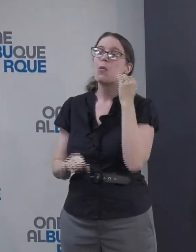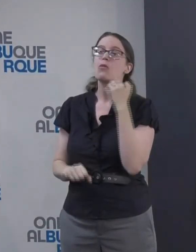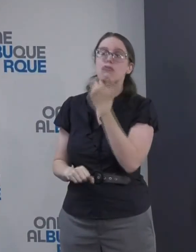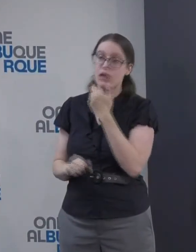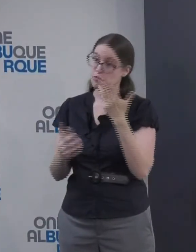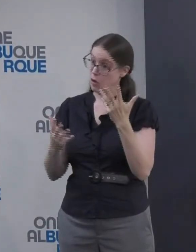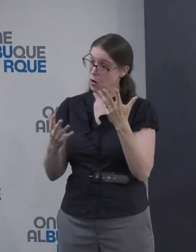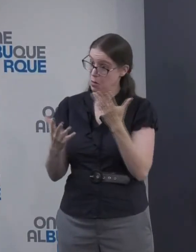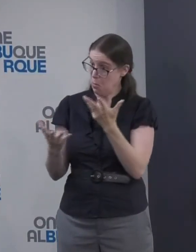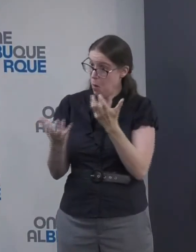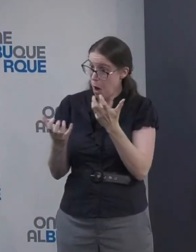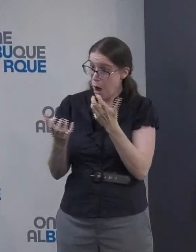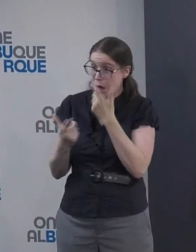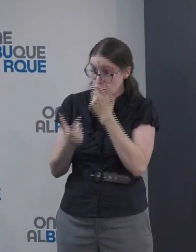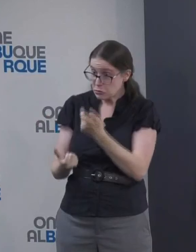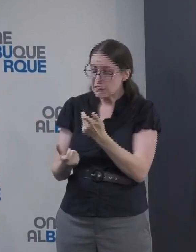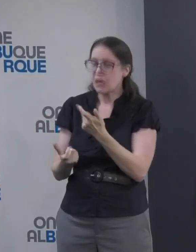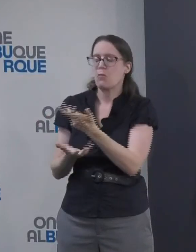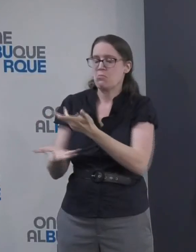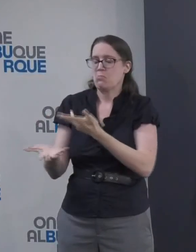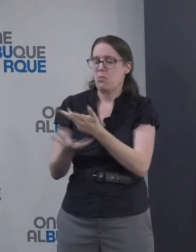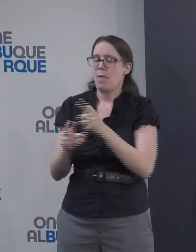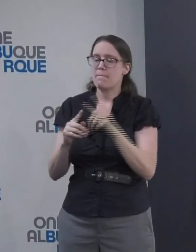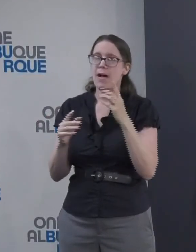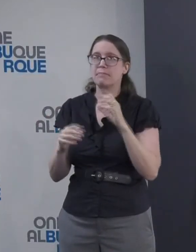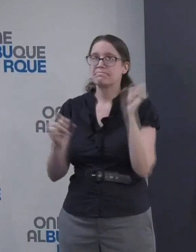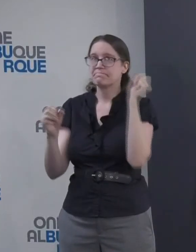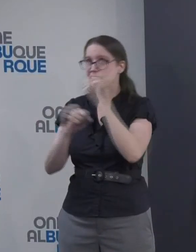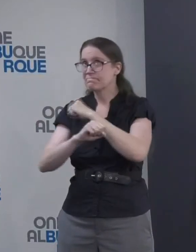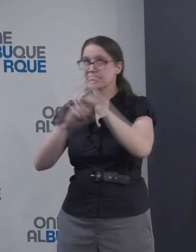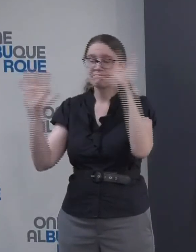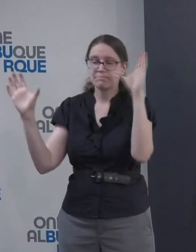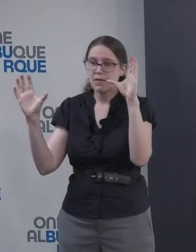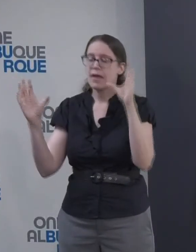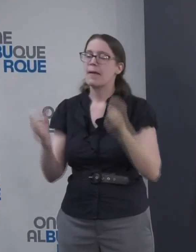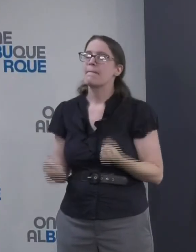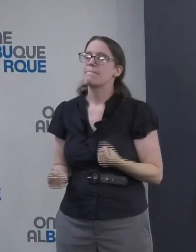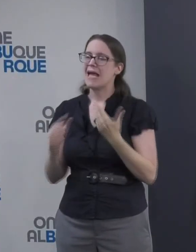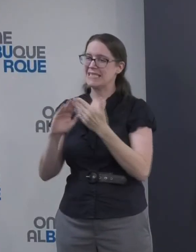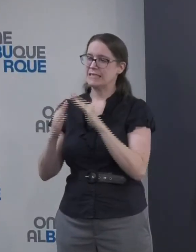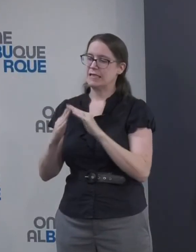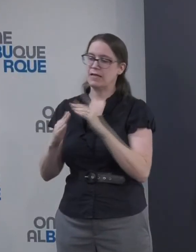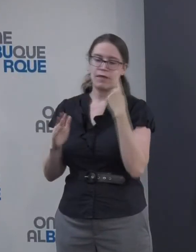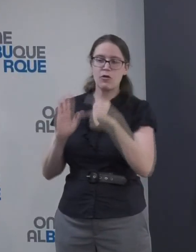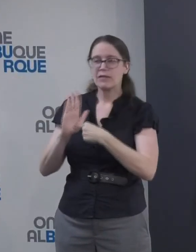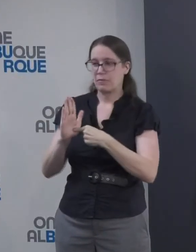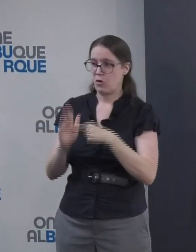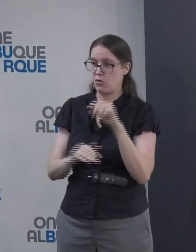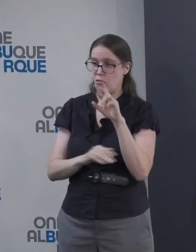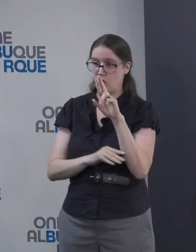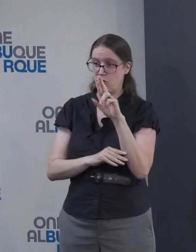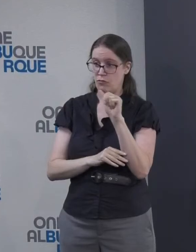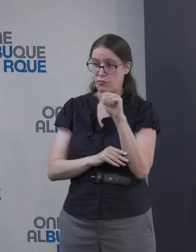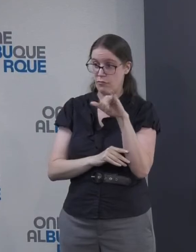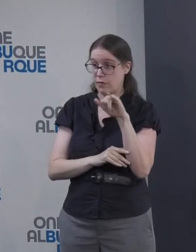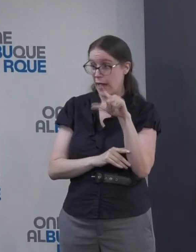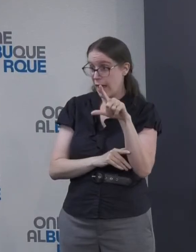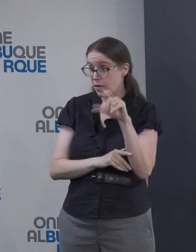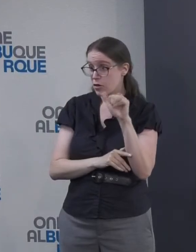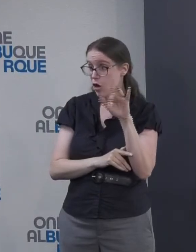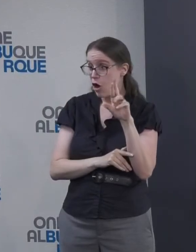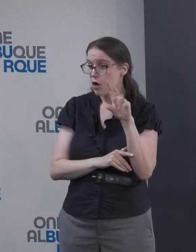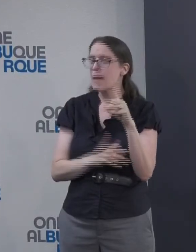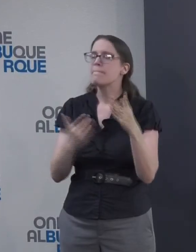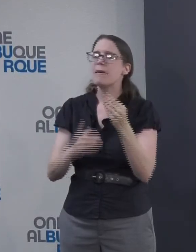in setting this up, we'll work with them on it. But the idea is a lot of cities are setting up, for example, at the rail yards, we could have a number of food trucks set